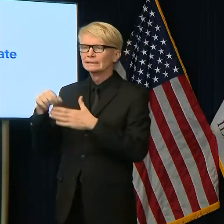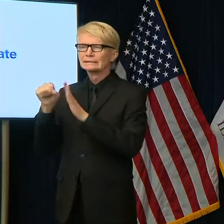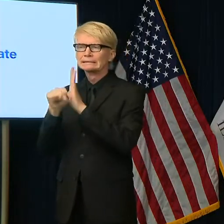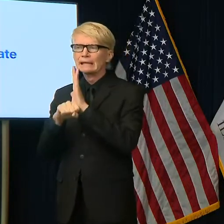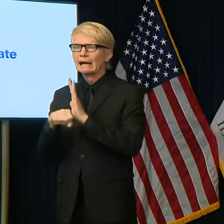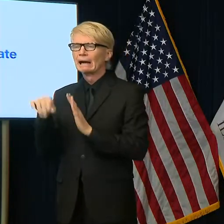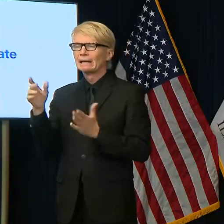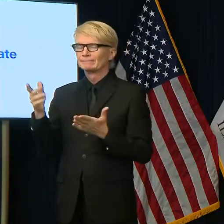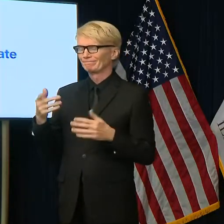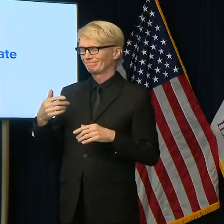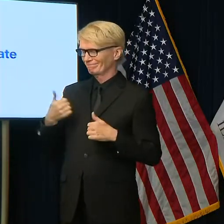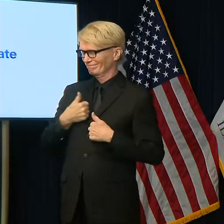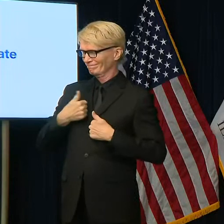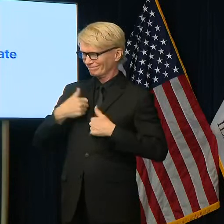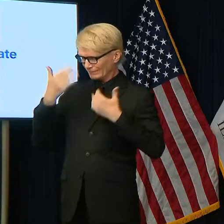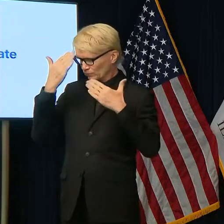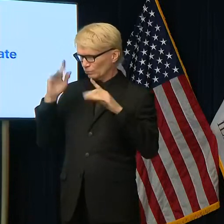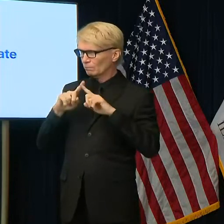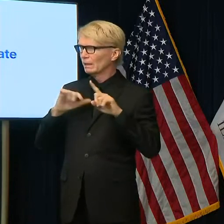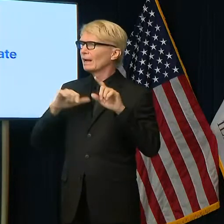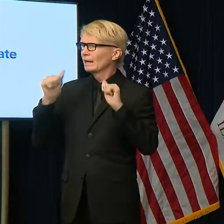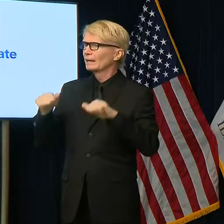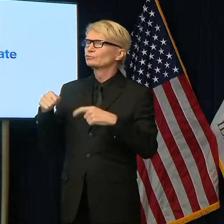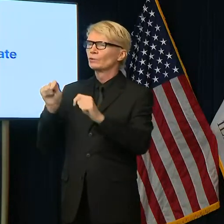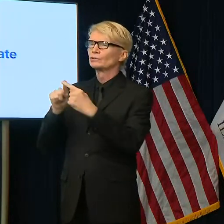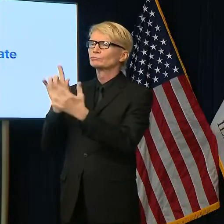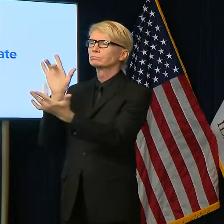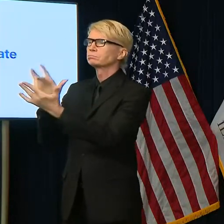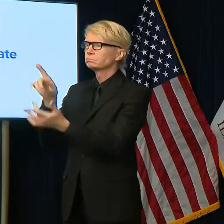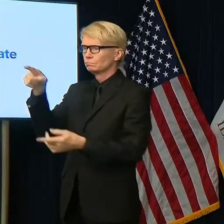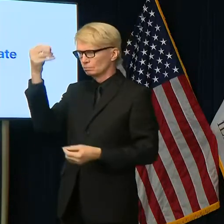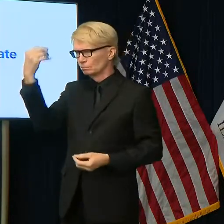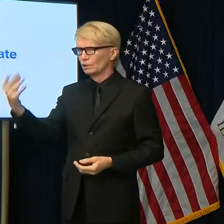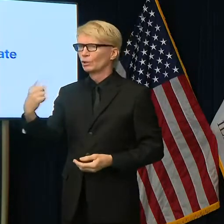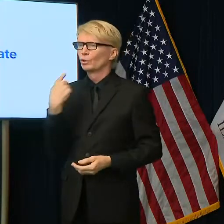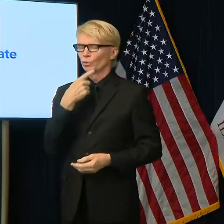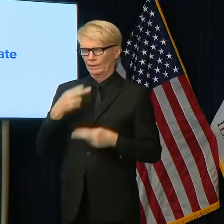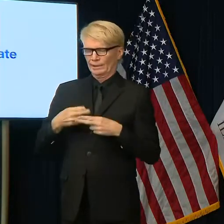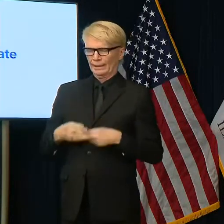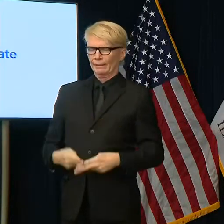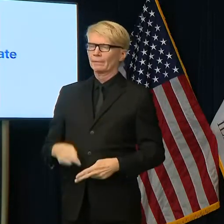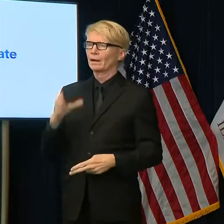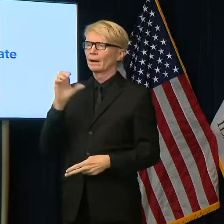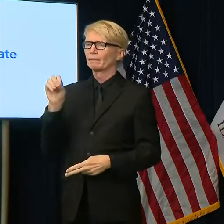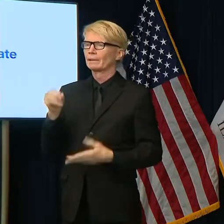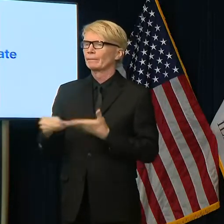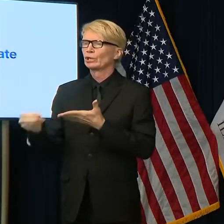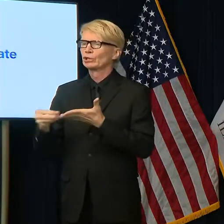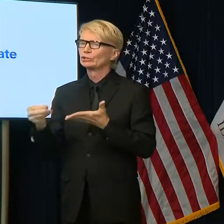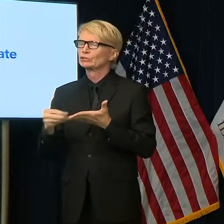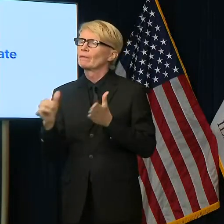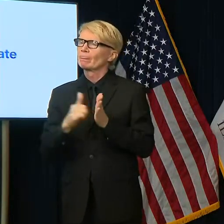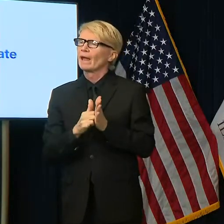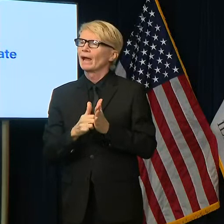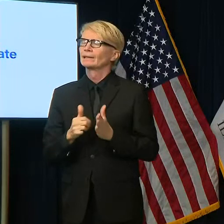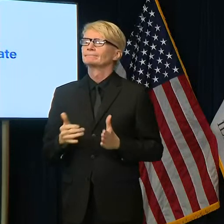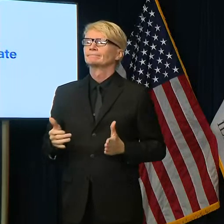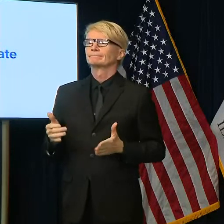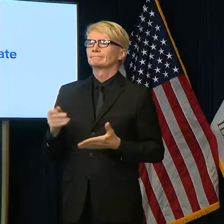I don't know off the top of my head. I'll try to get you answers to who the actual purchaser of those different things. I do want to point out